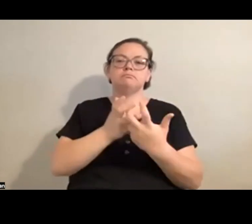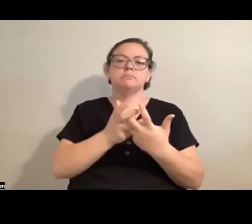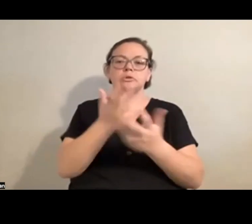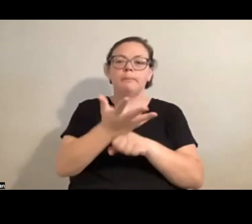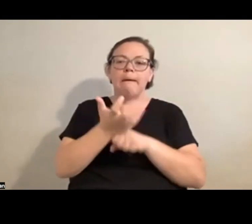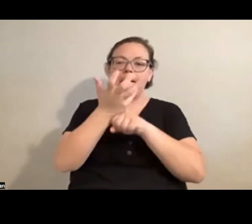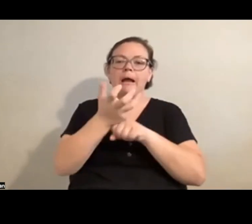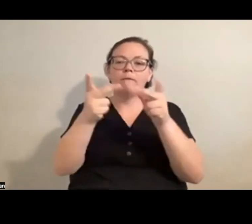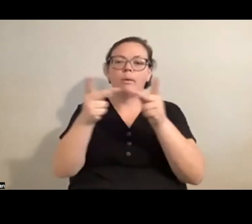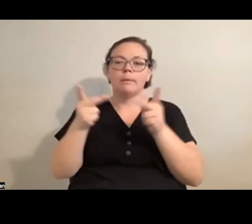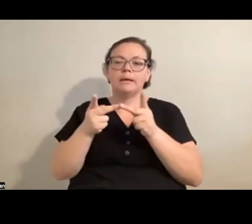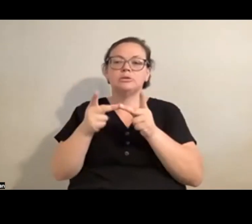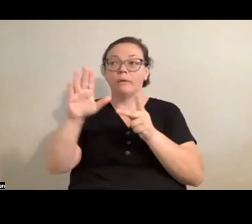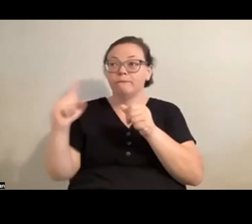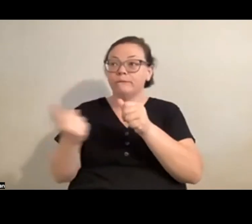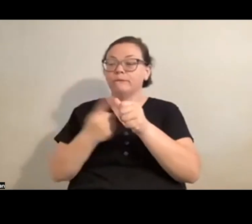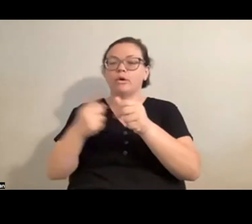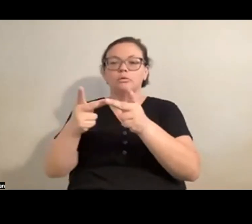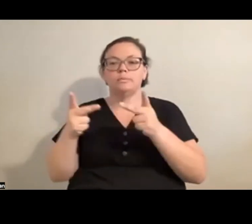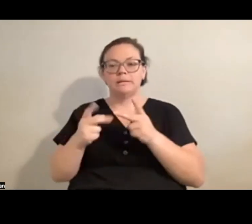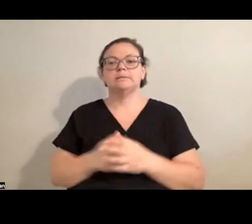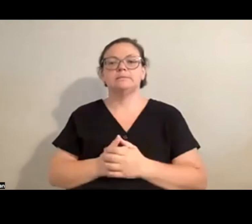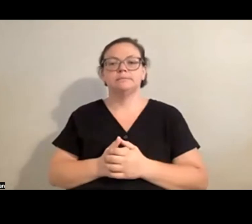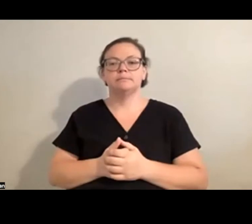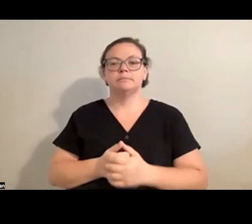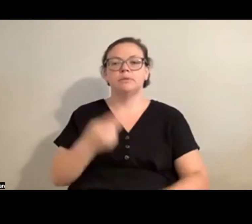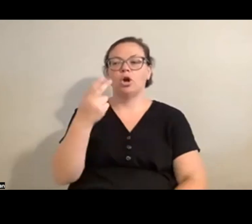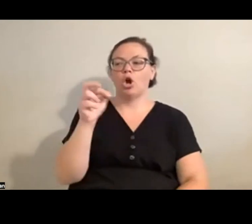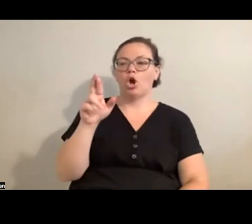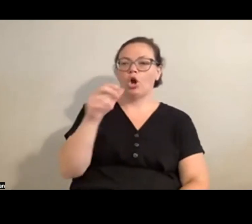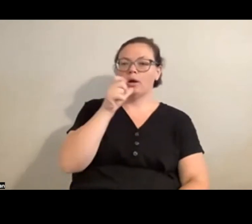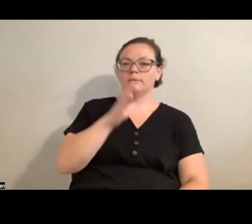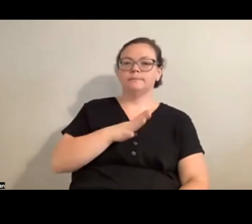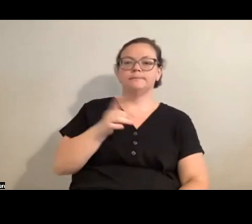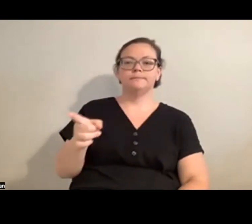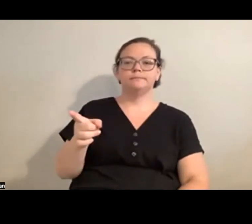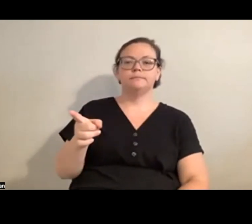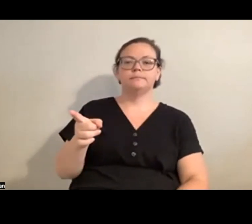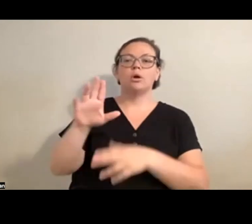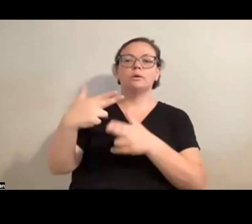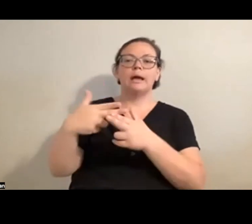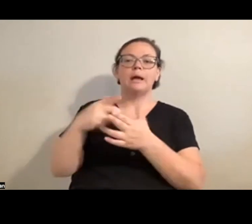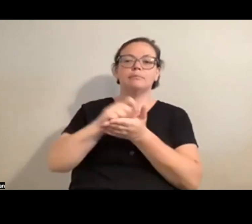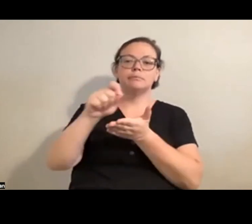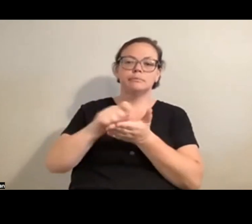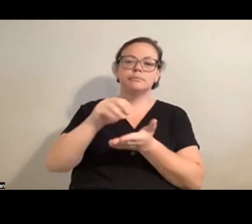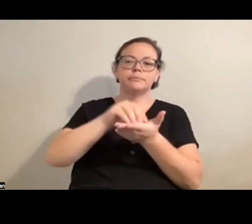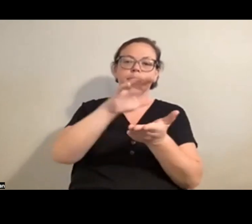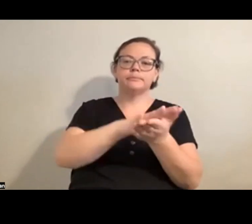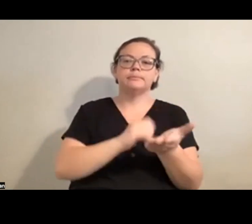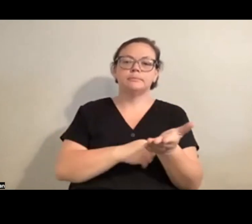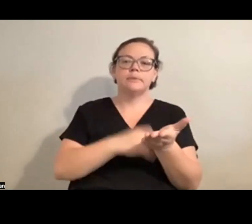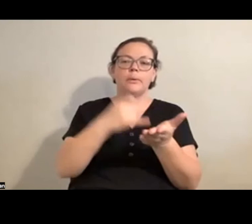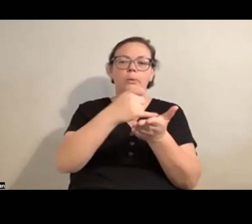for a place for your first space. Her. Write a name into the petition,